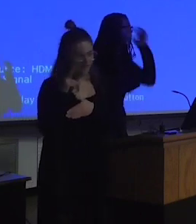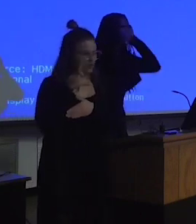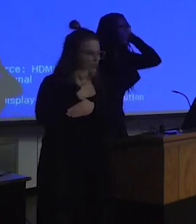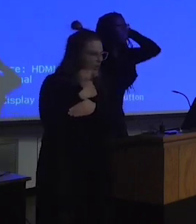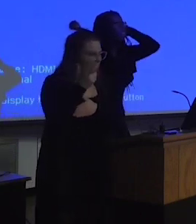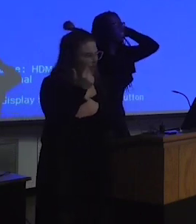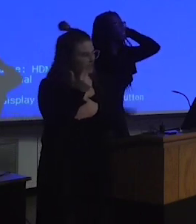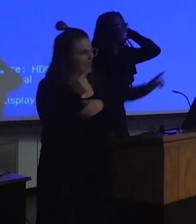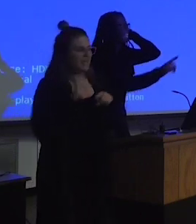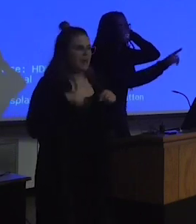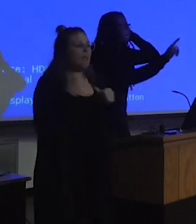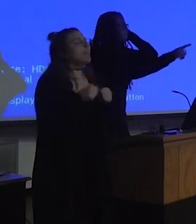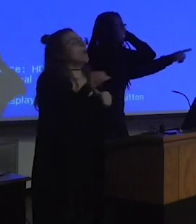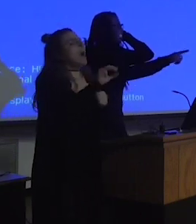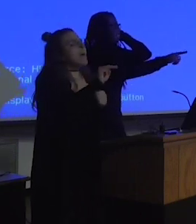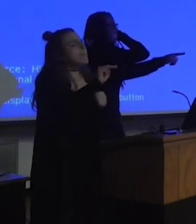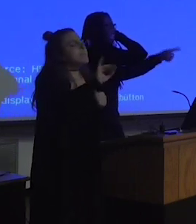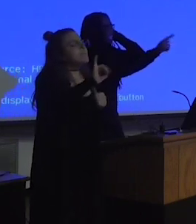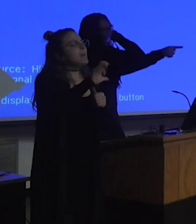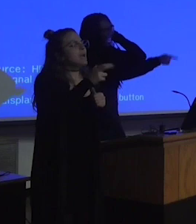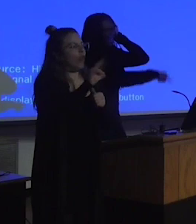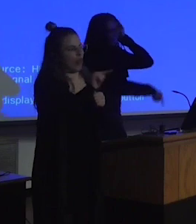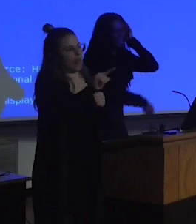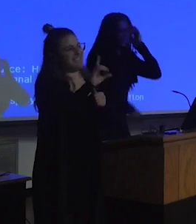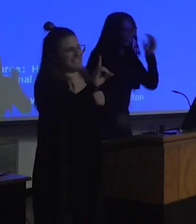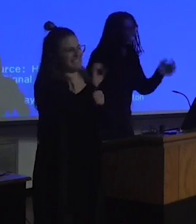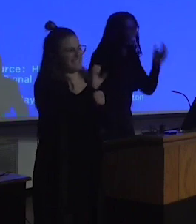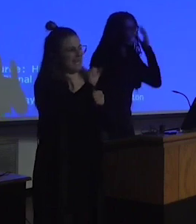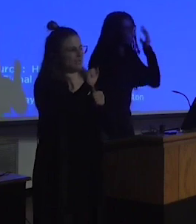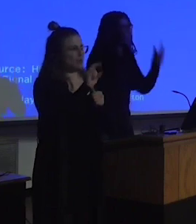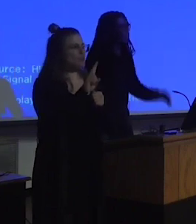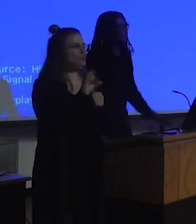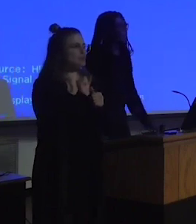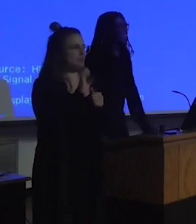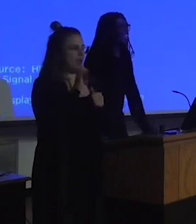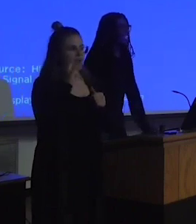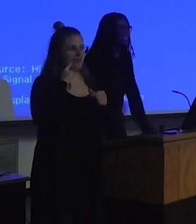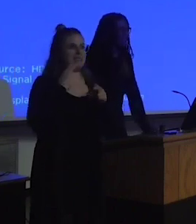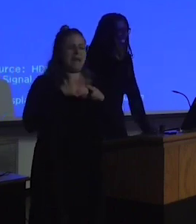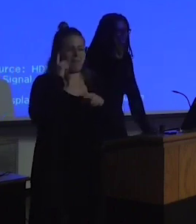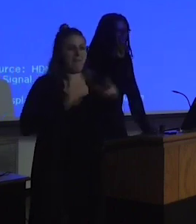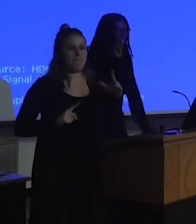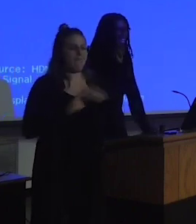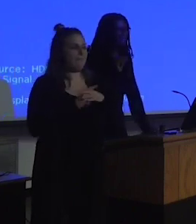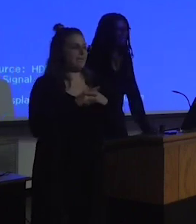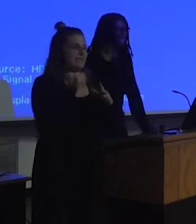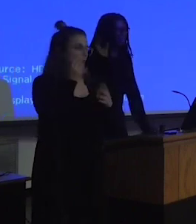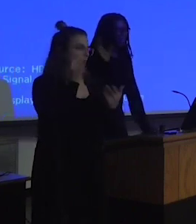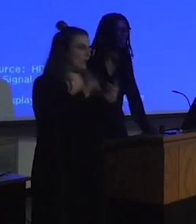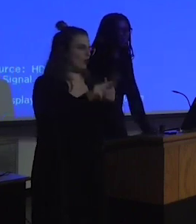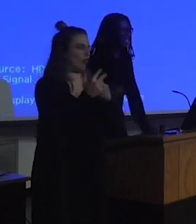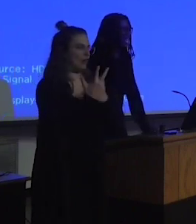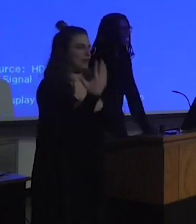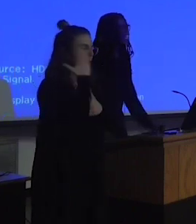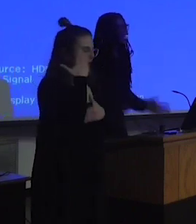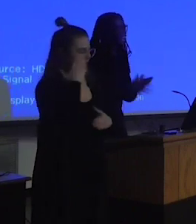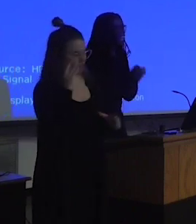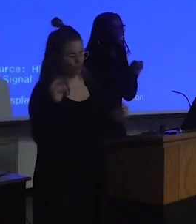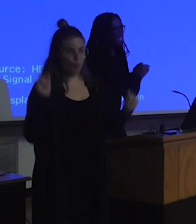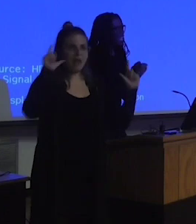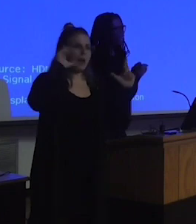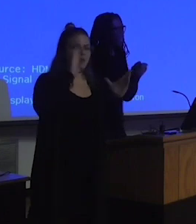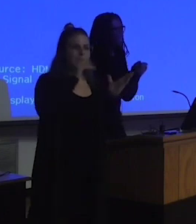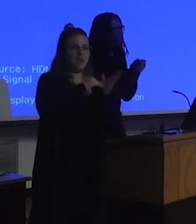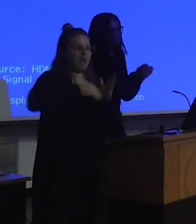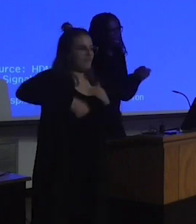and I can't remember. Michael DeSouce. I'm sorry, like, the name just popped into my head. It didn't wait until 3 a.m. and, like, wake me up in the night.